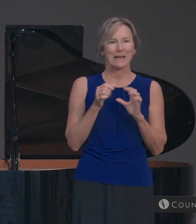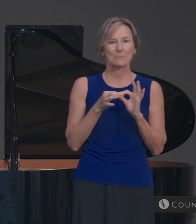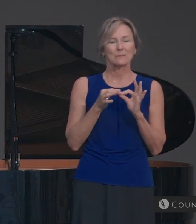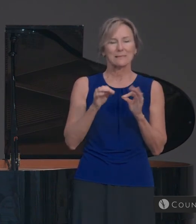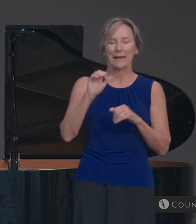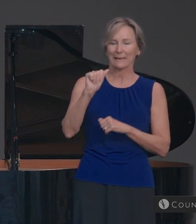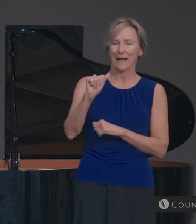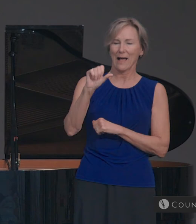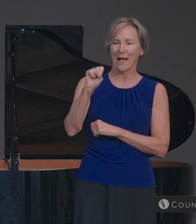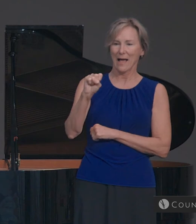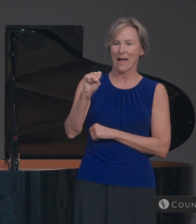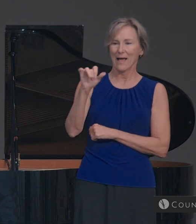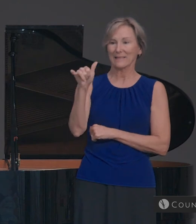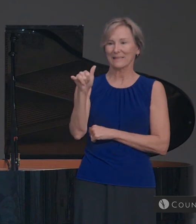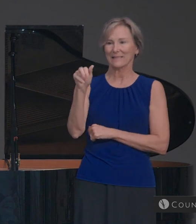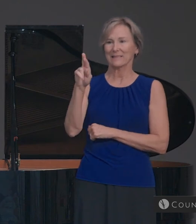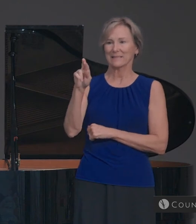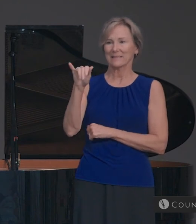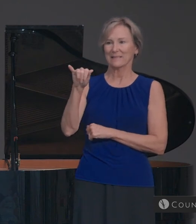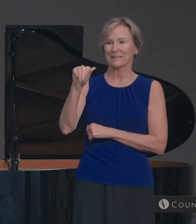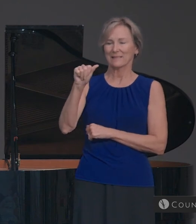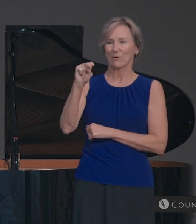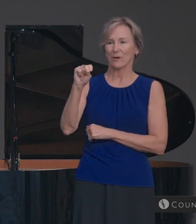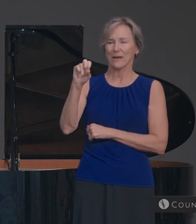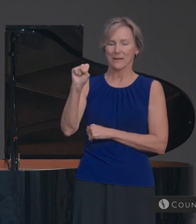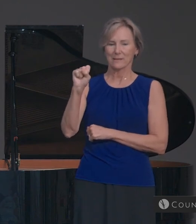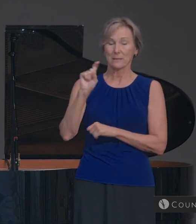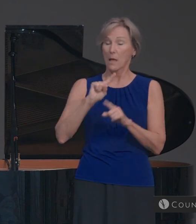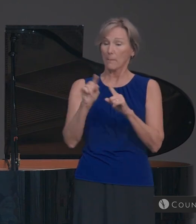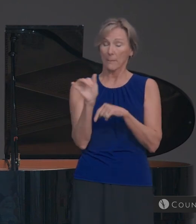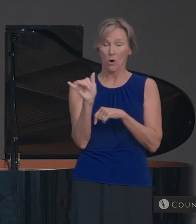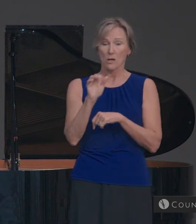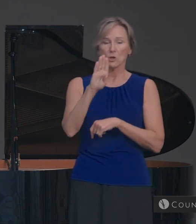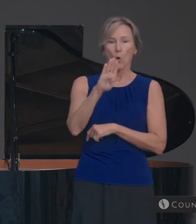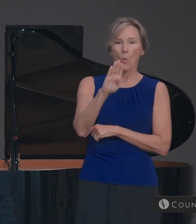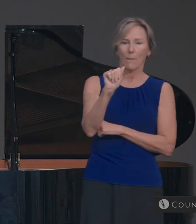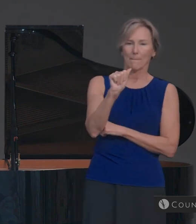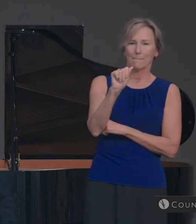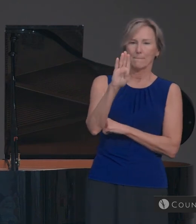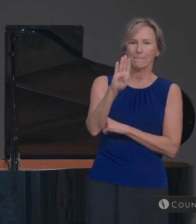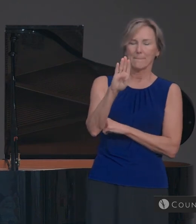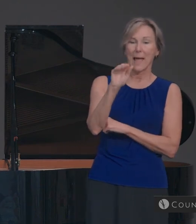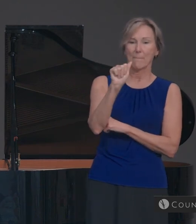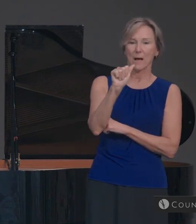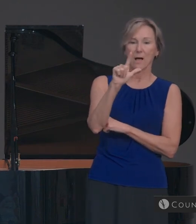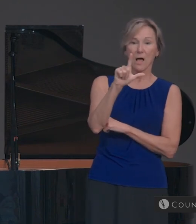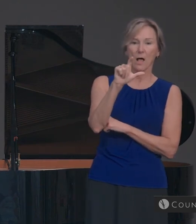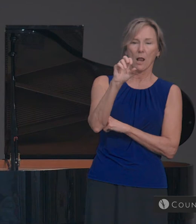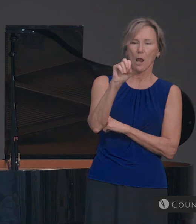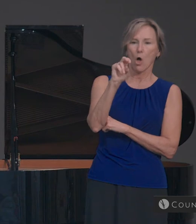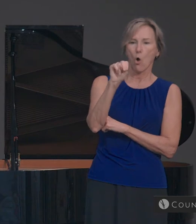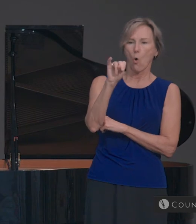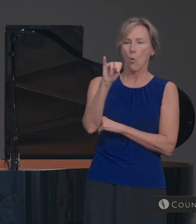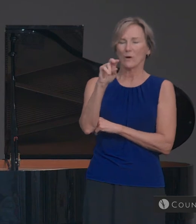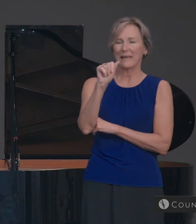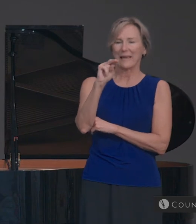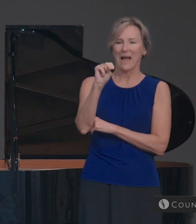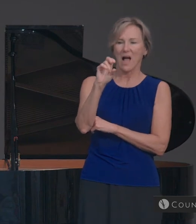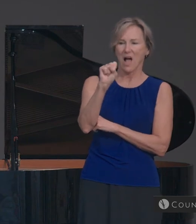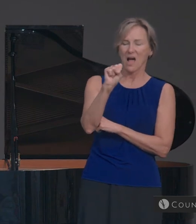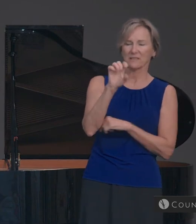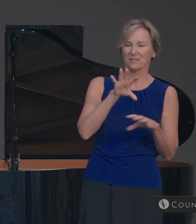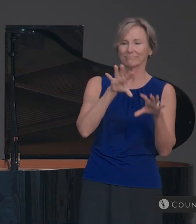Assyrians. But wasn't it the Babylonians that took the southern nation captive? Wasn't it the